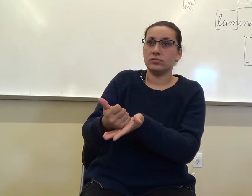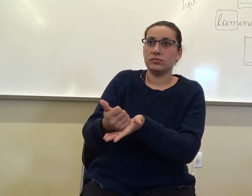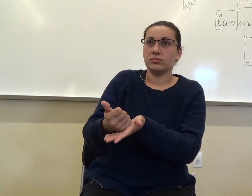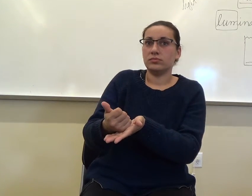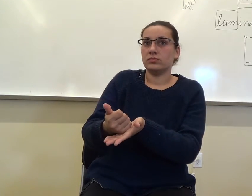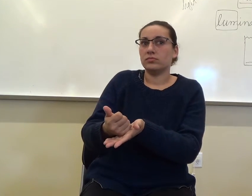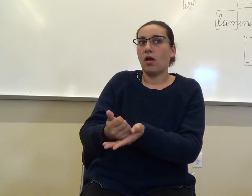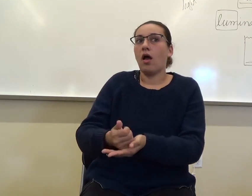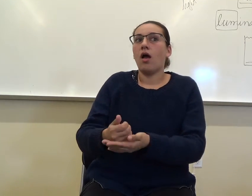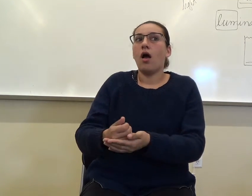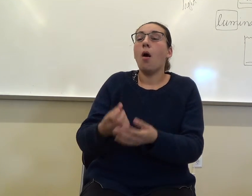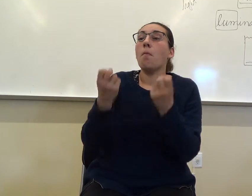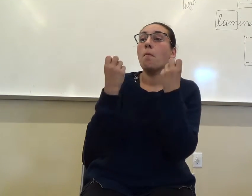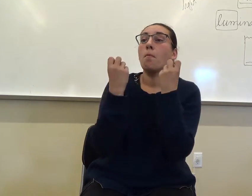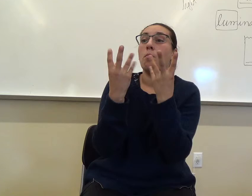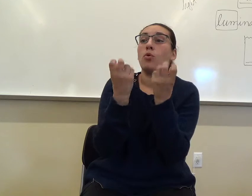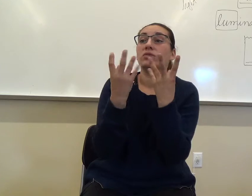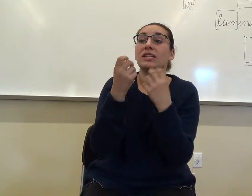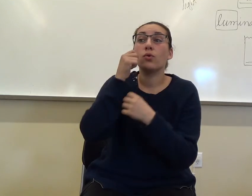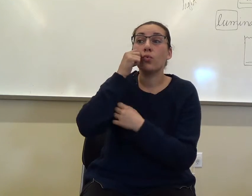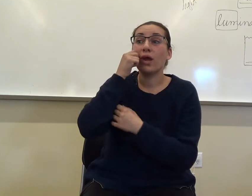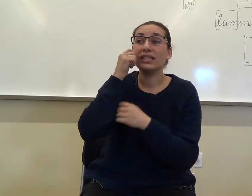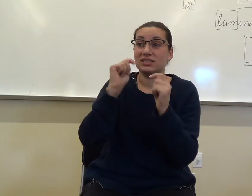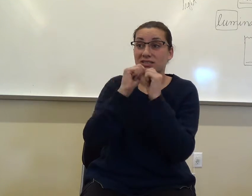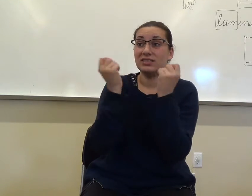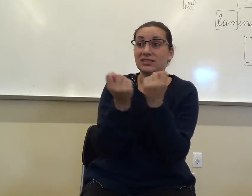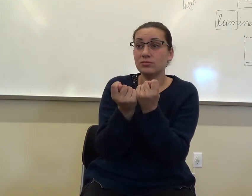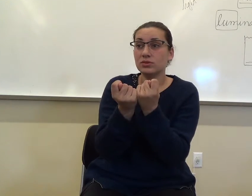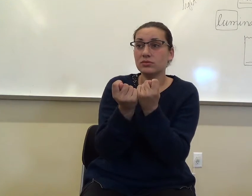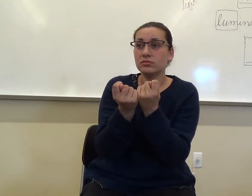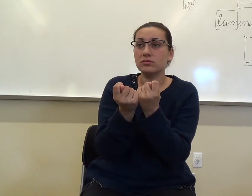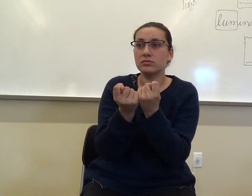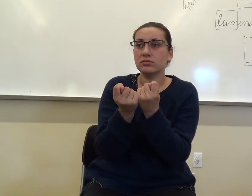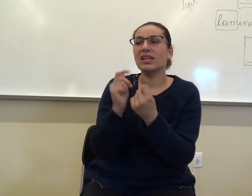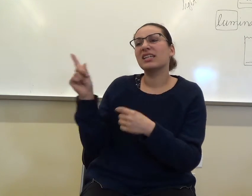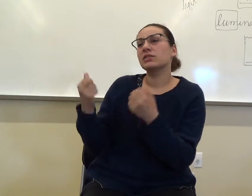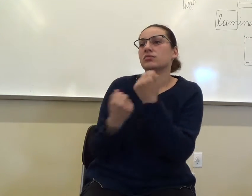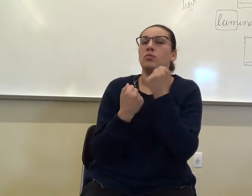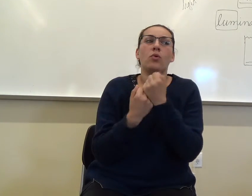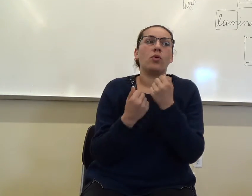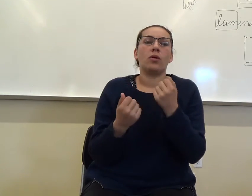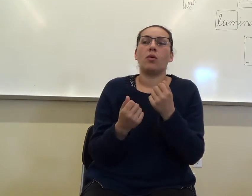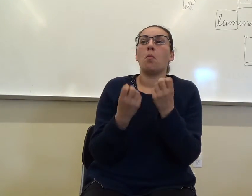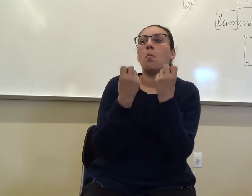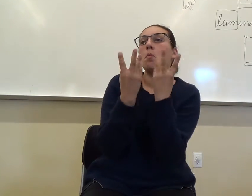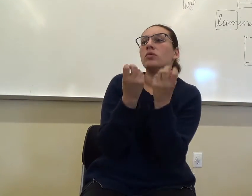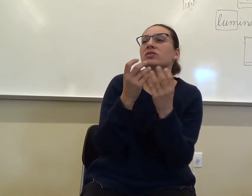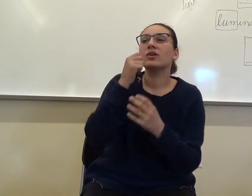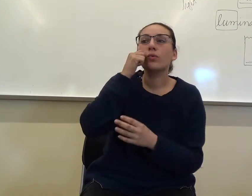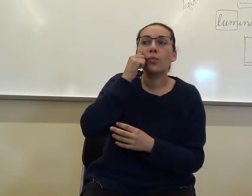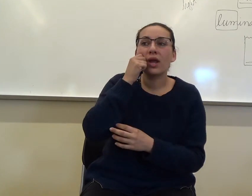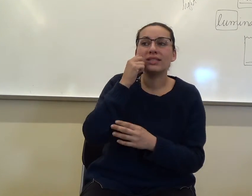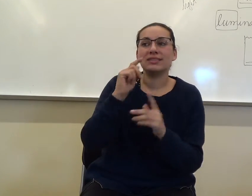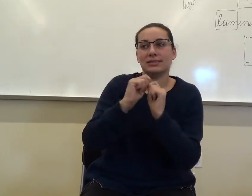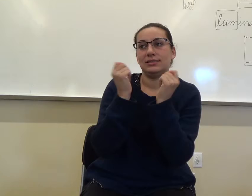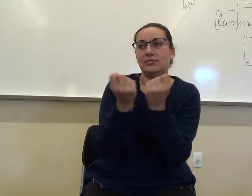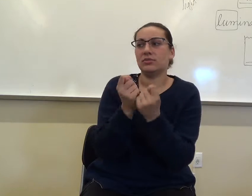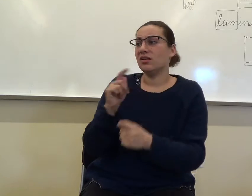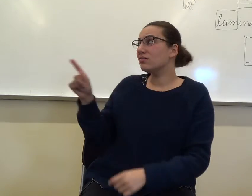multiracial teams. And by the way, he wasn't the first black to play baseball. There were,